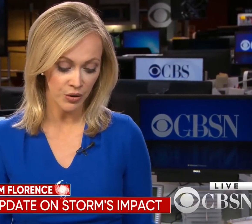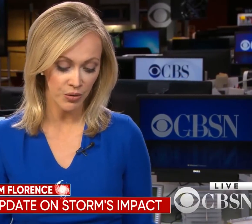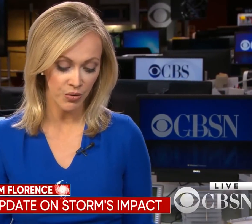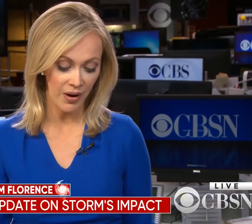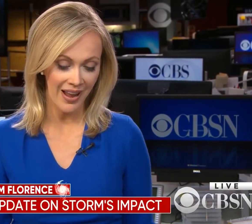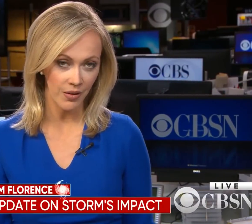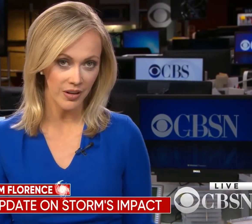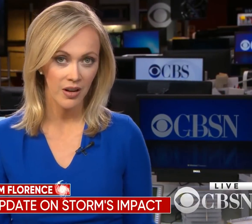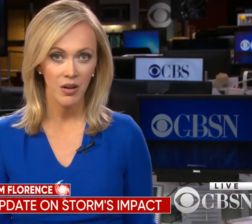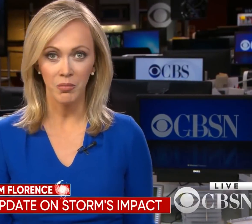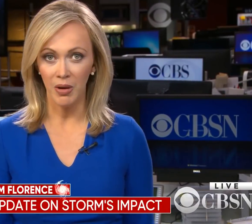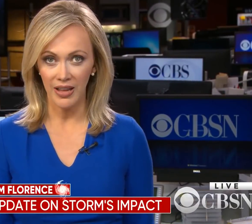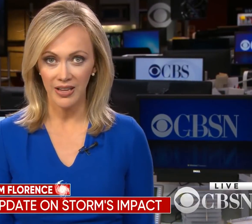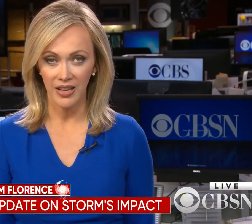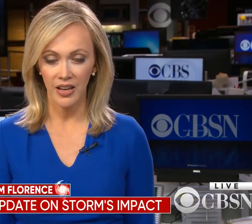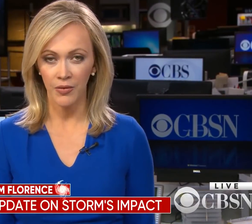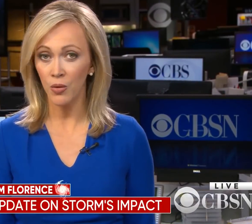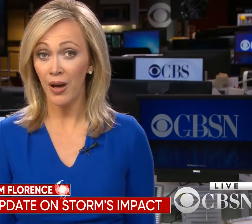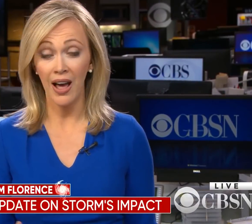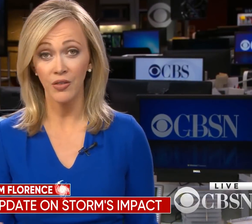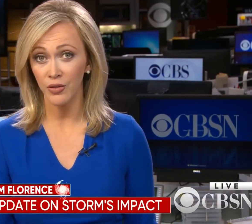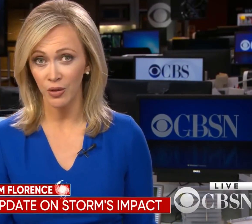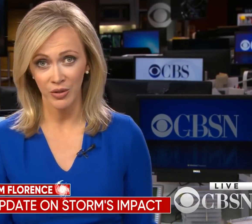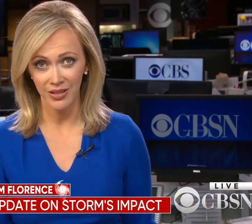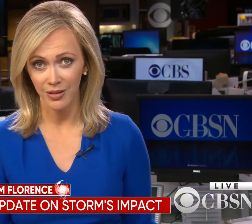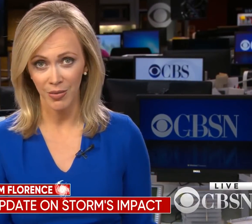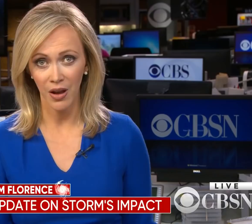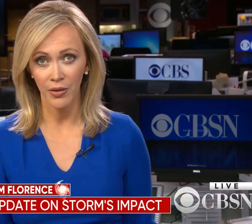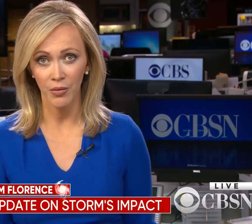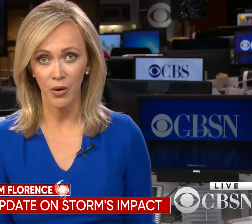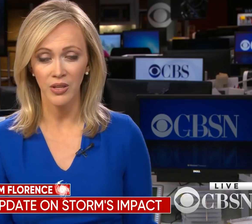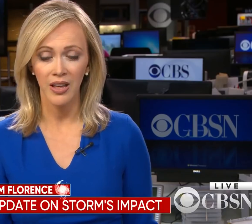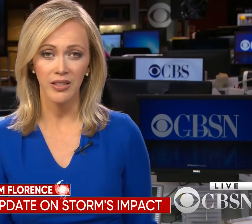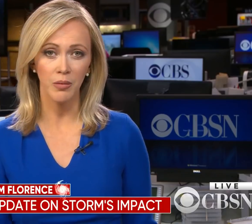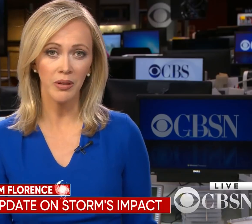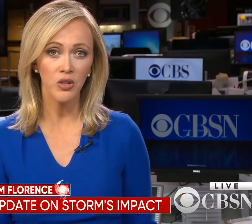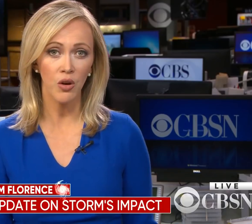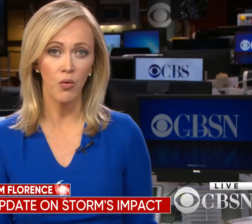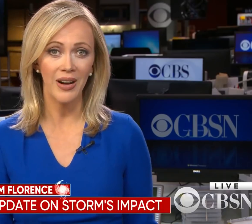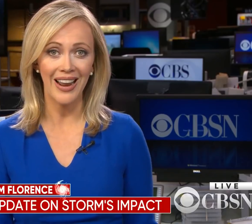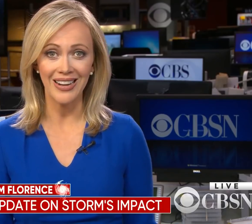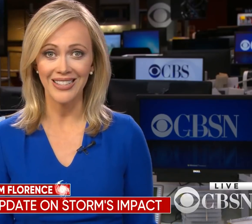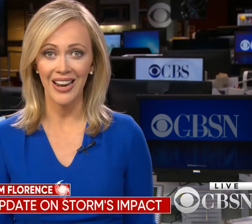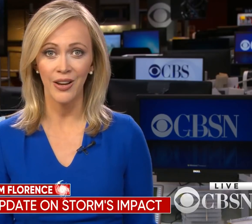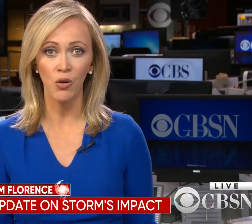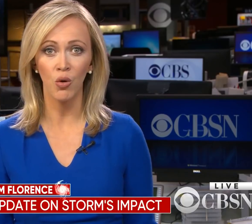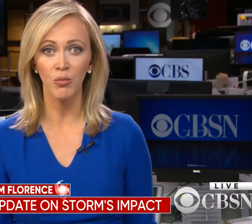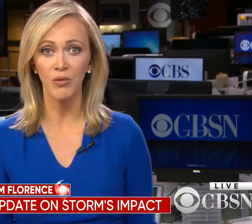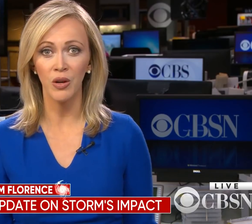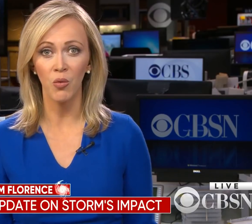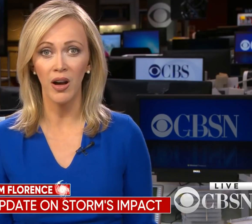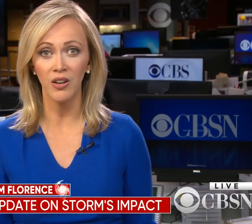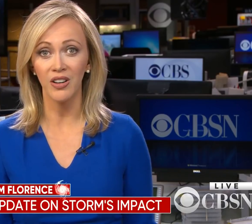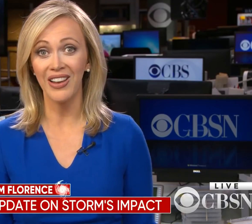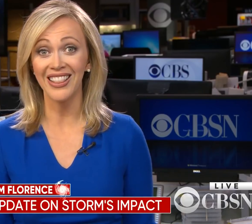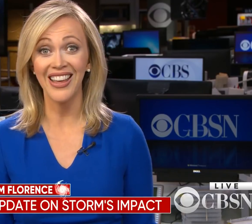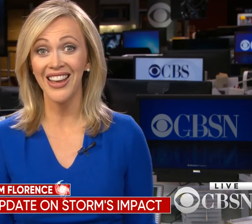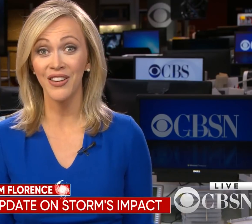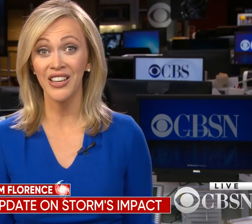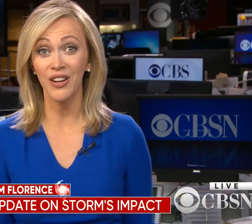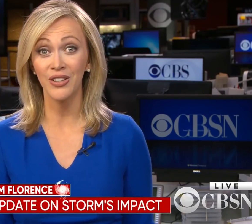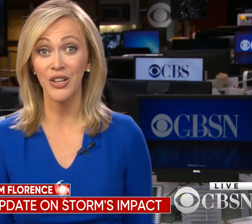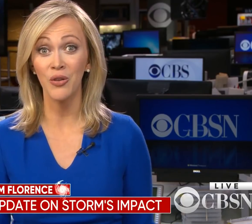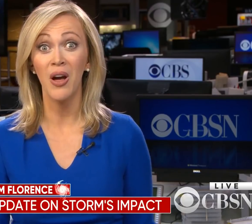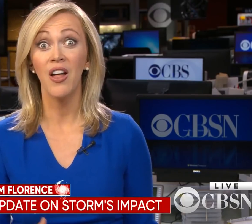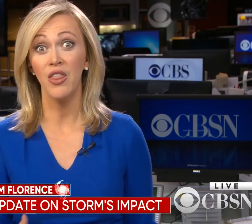drown, turn around. But they said if you have to, for some reason, be on the roads, they said please avoid any standing or moving water. In fact, they